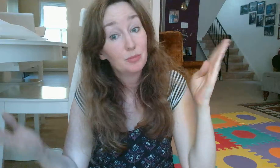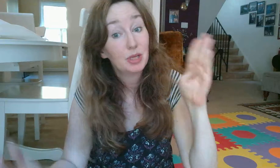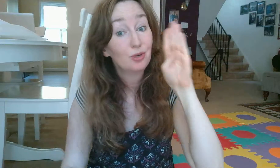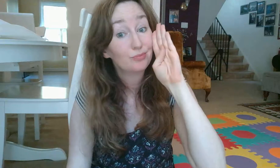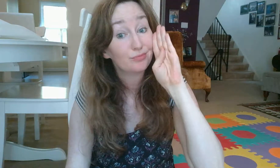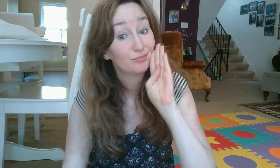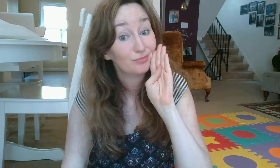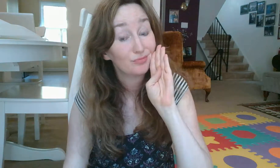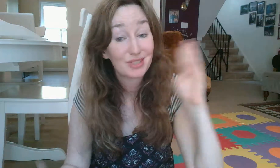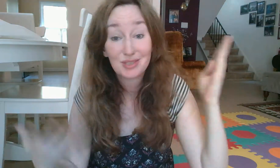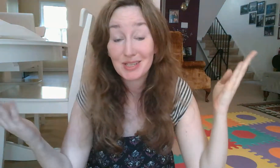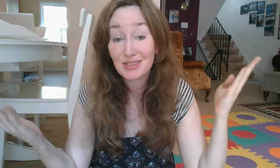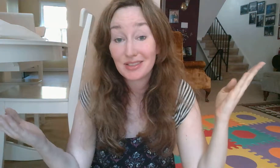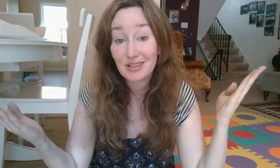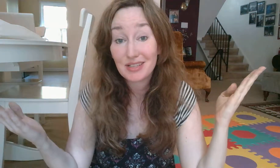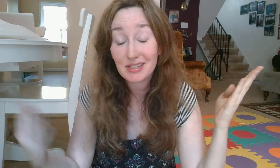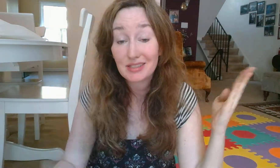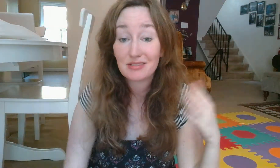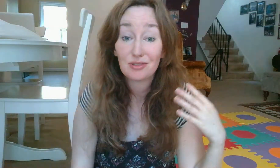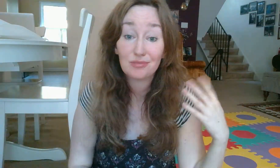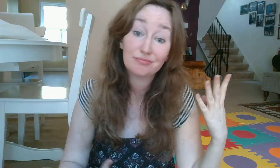beer. It just depends on the context. So,